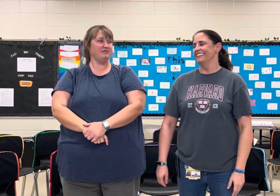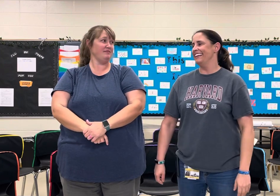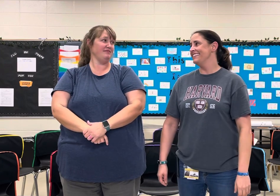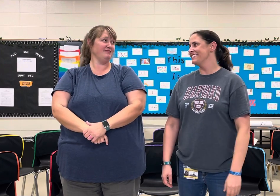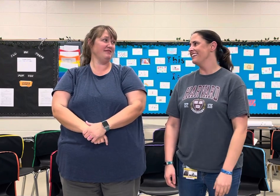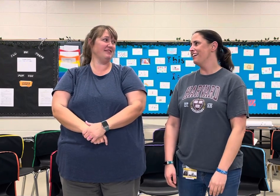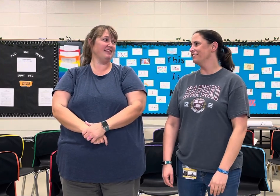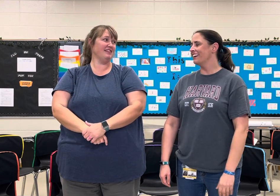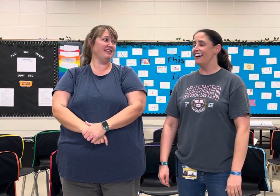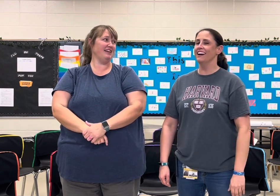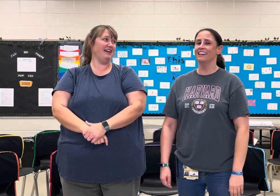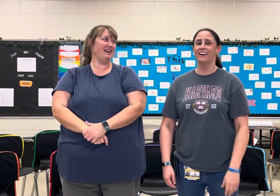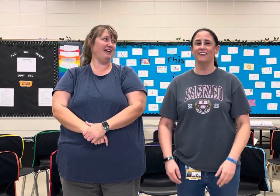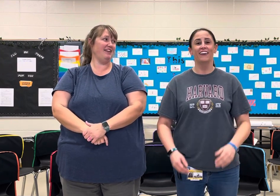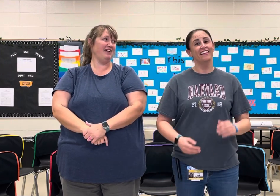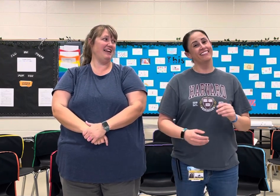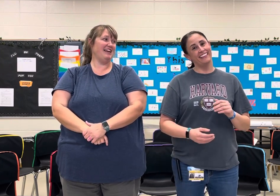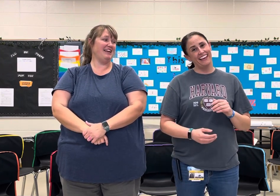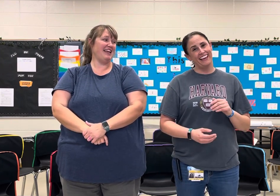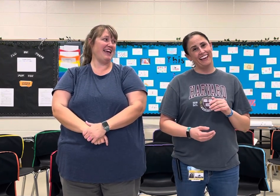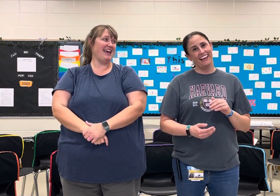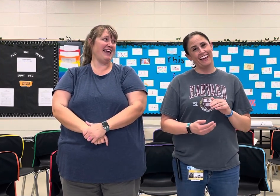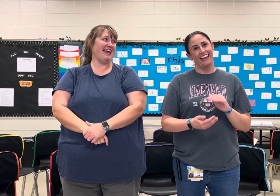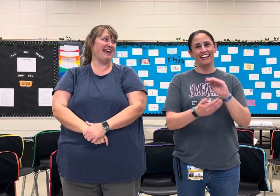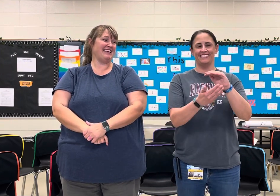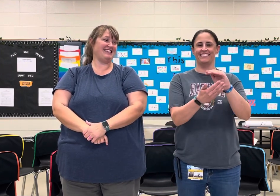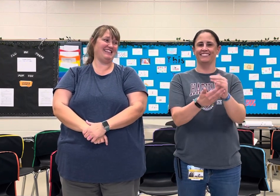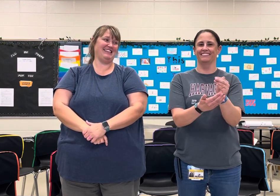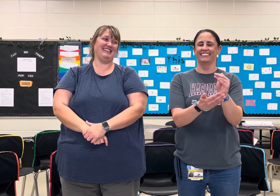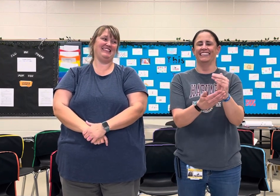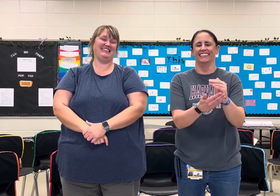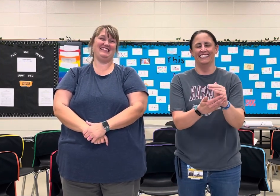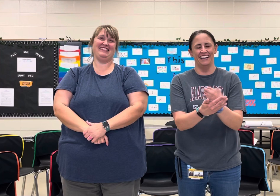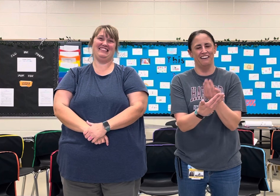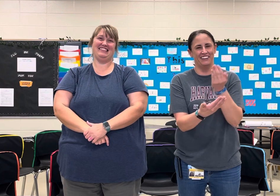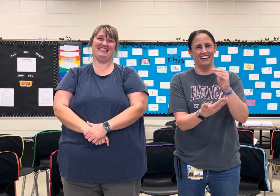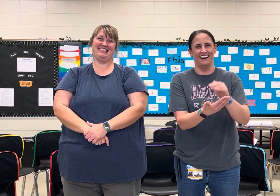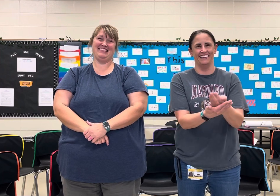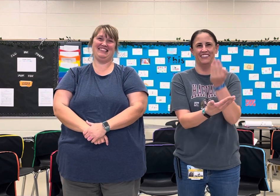It's an avocado. Thanks. Avocado.